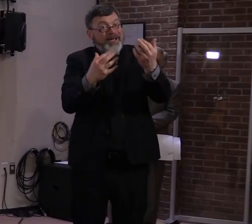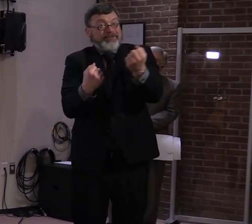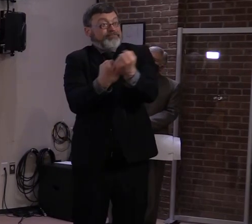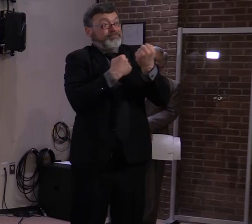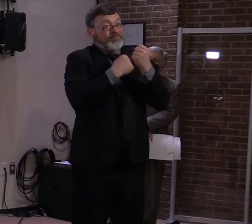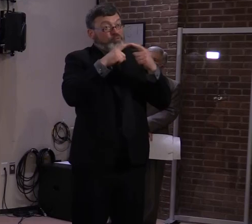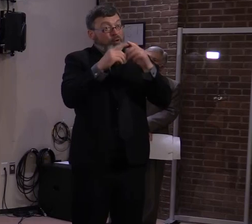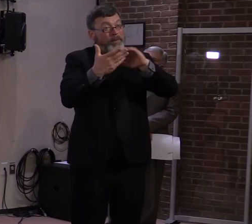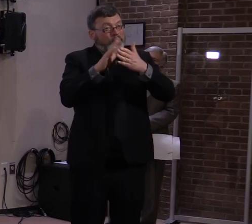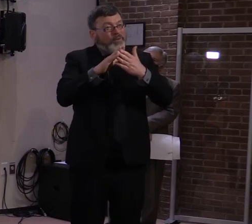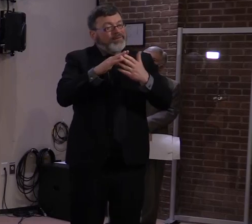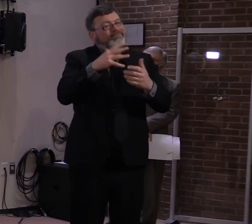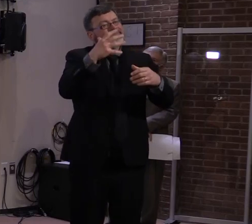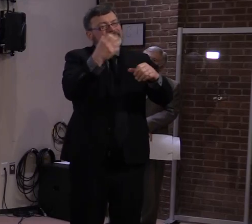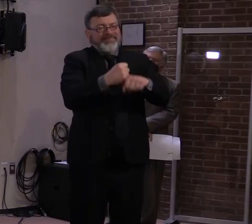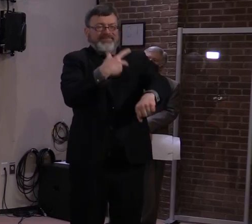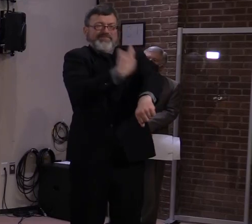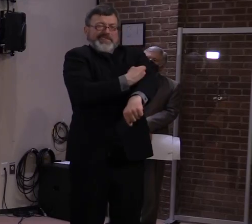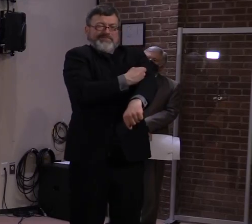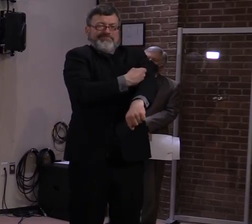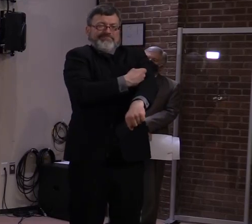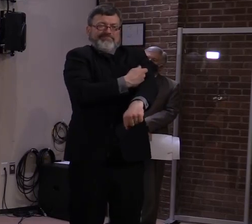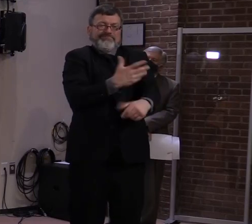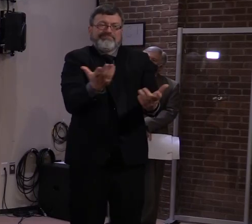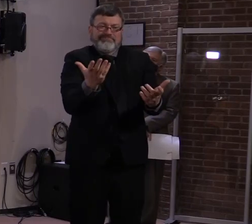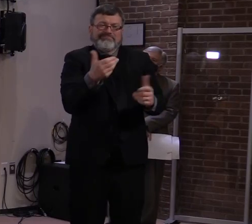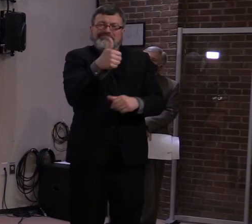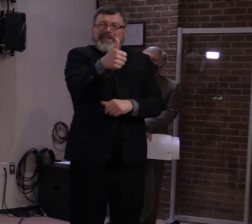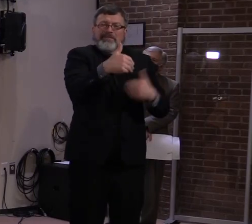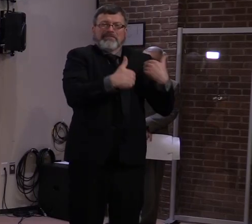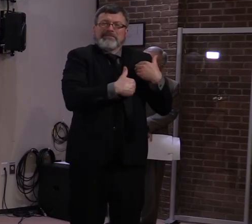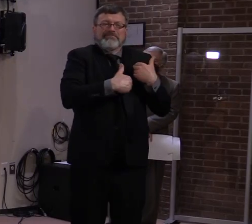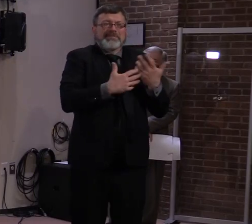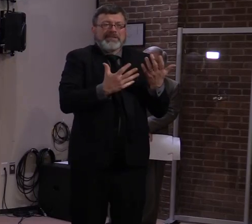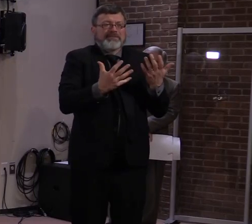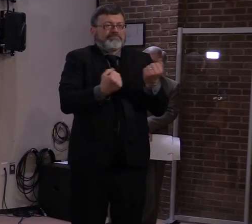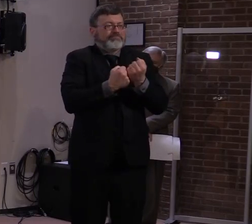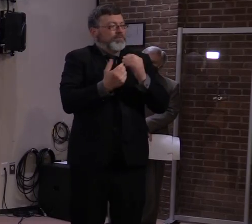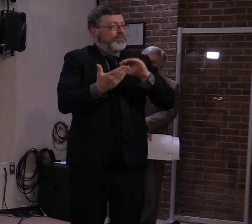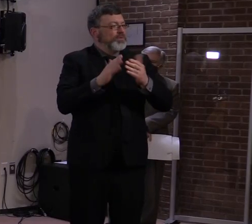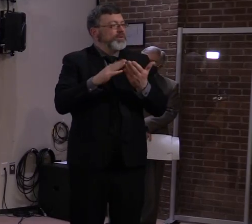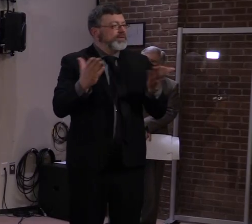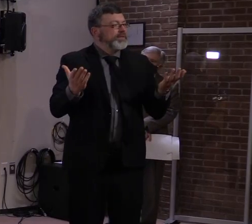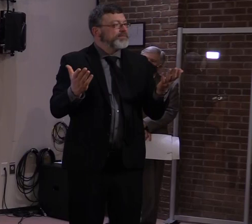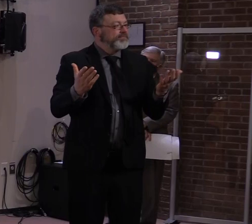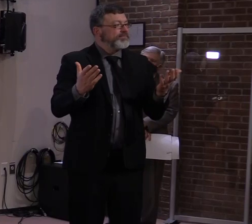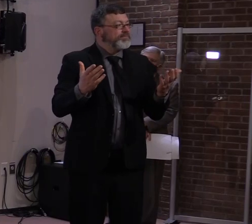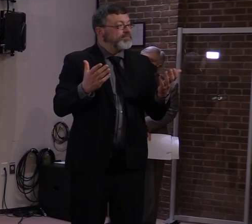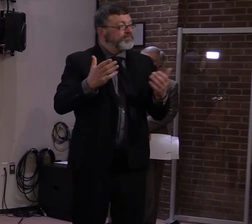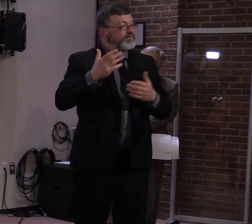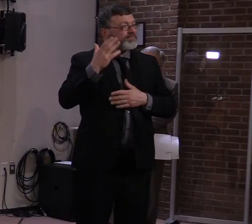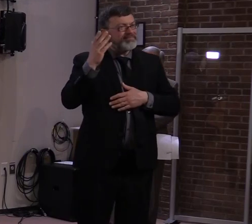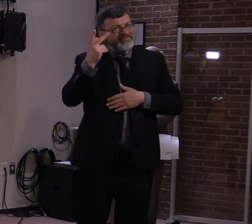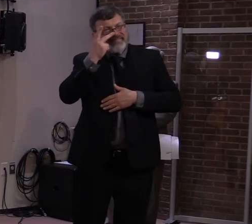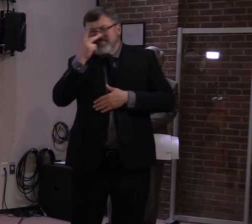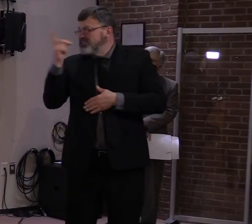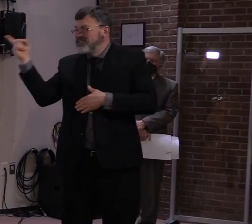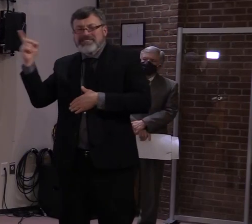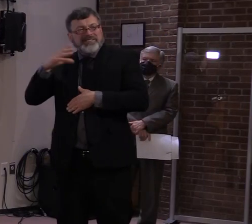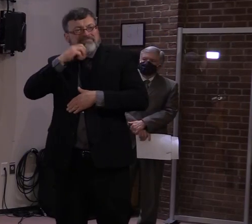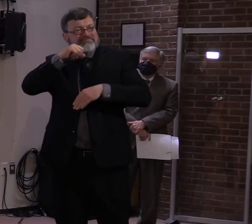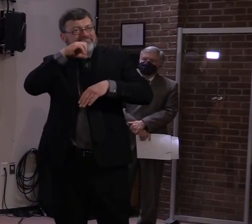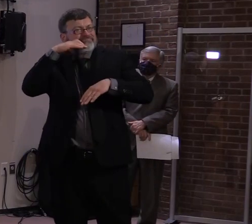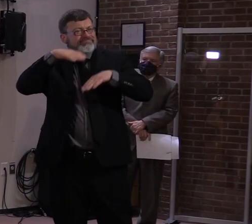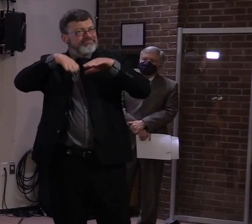forced. They stepped up, signed up, and knowing that they would be gone for quite some time,